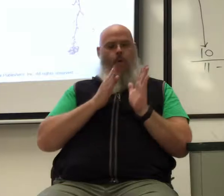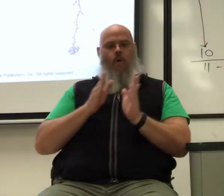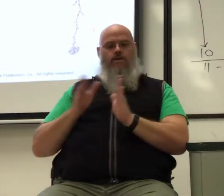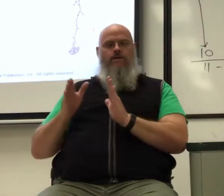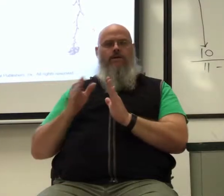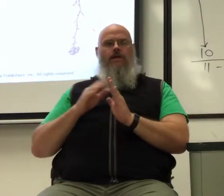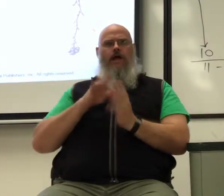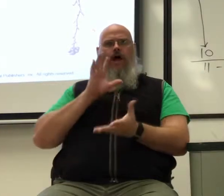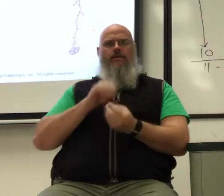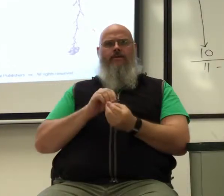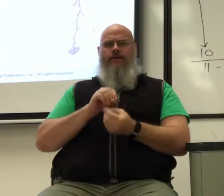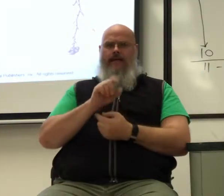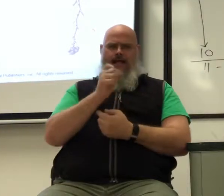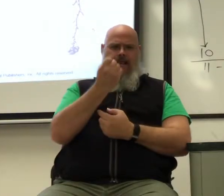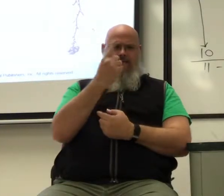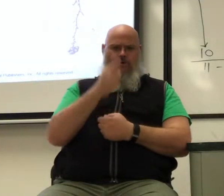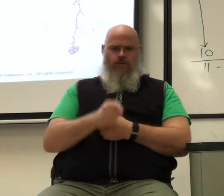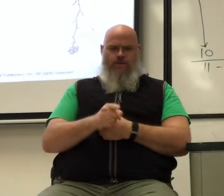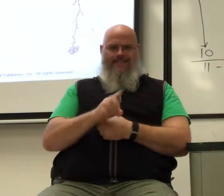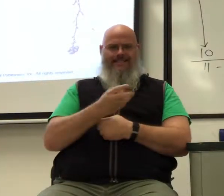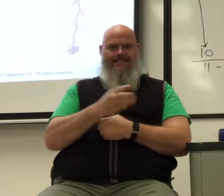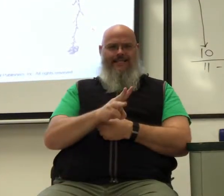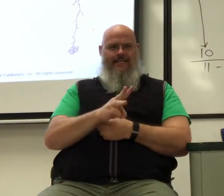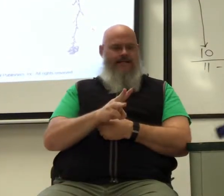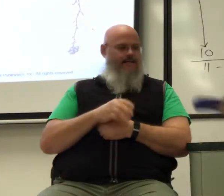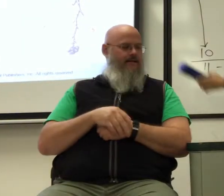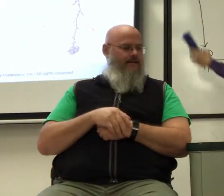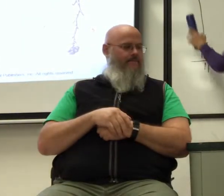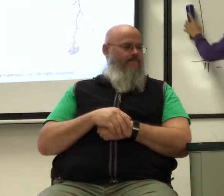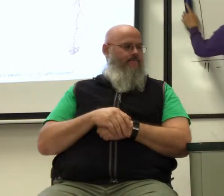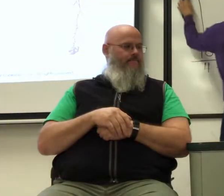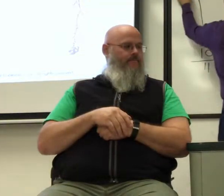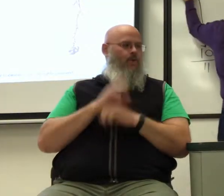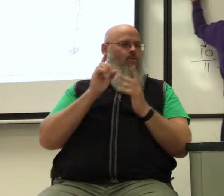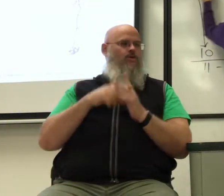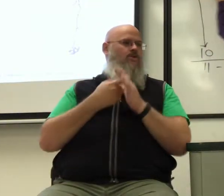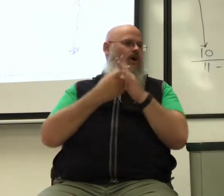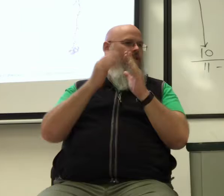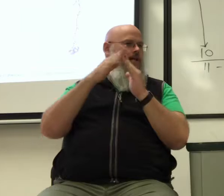like 11 to 16. So let's start at the top again.